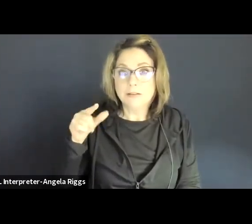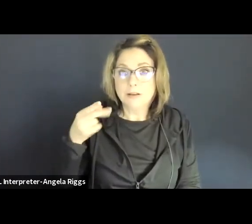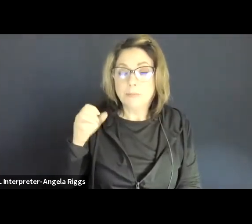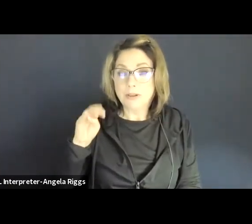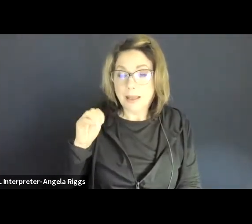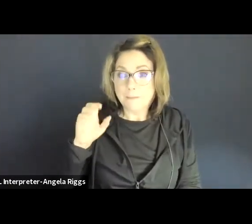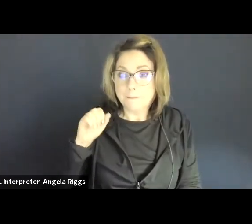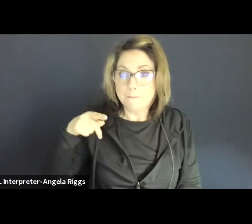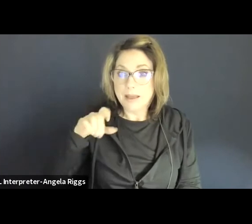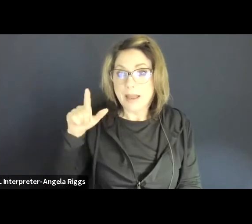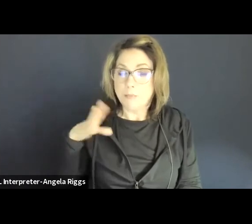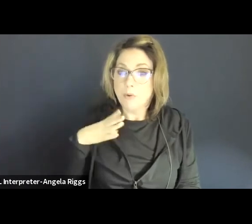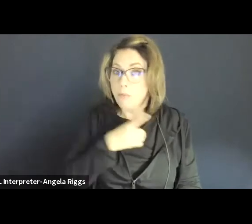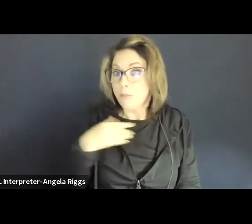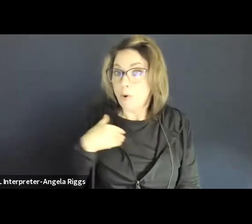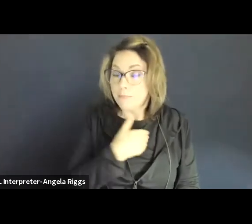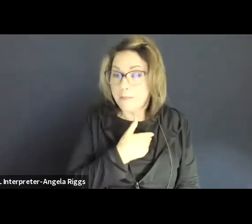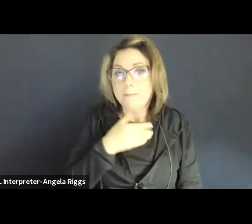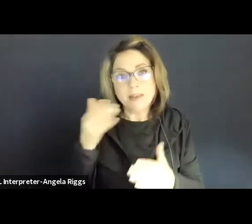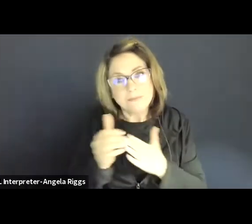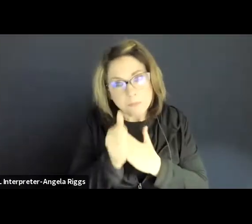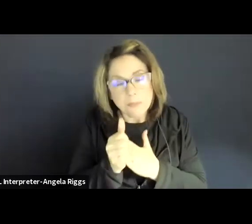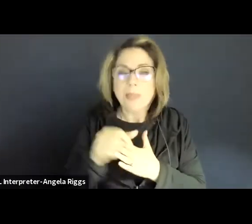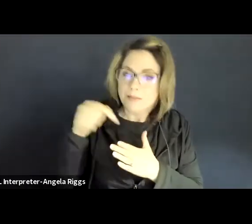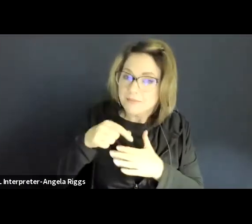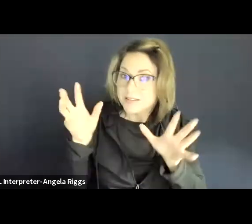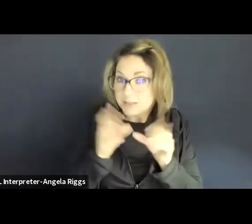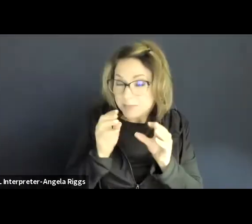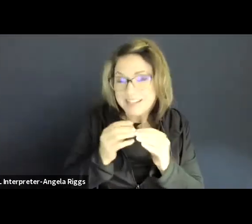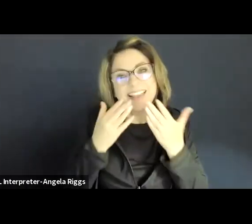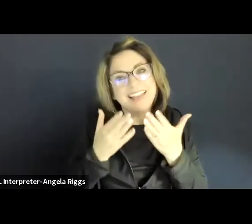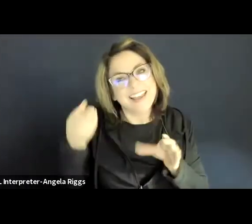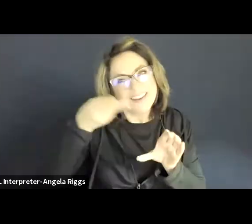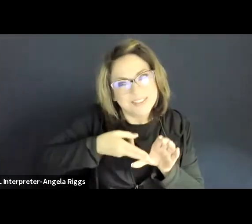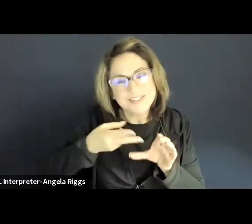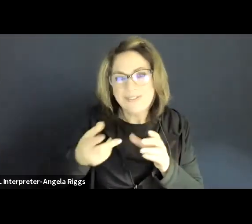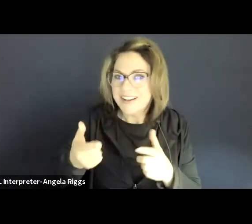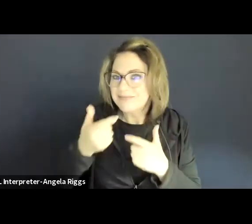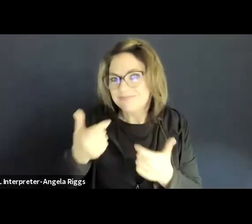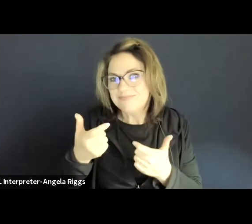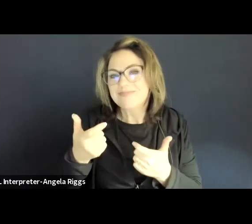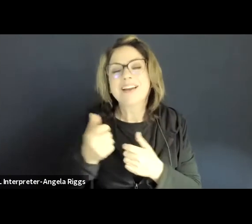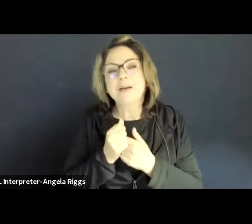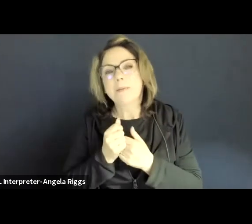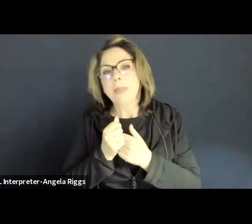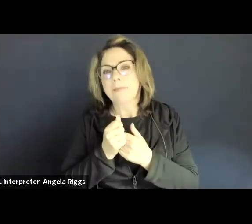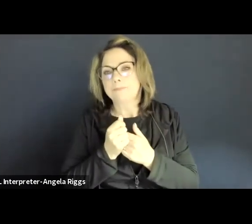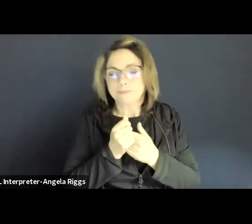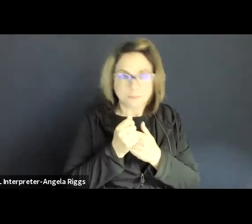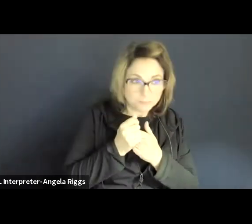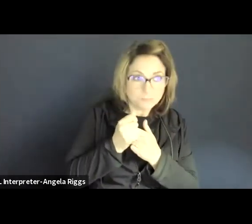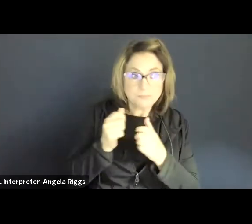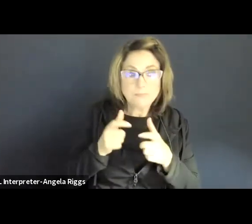I'll be the facilitator of today's meeting. Thank you all for joining us. This is Growing Partnerships to Improve Housing